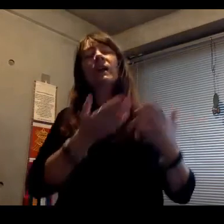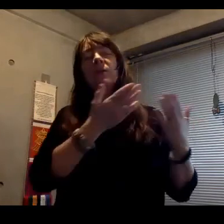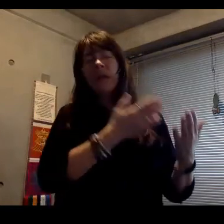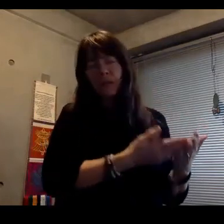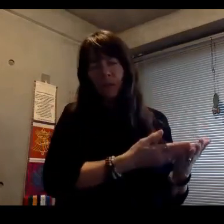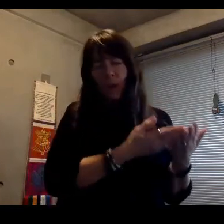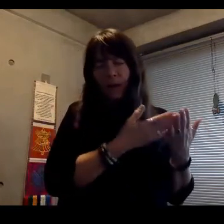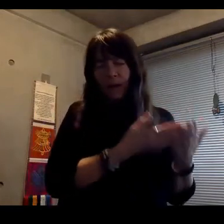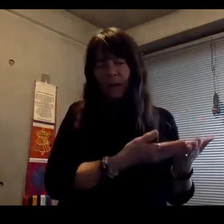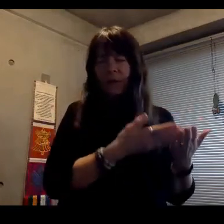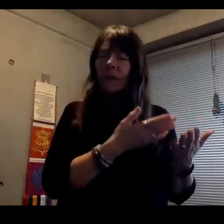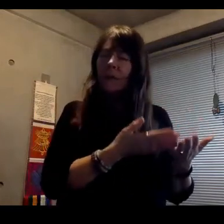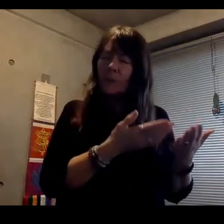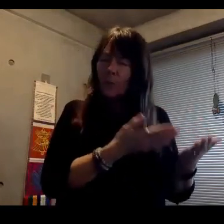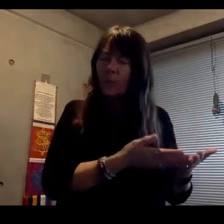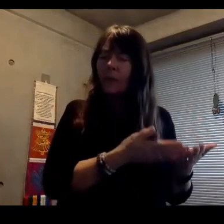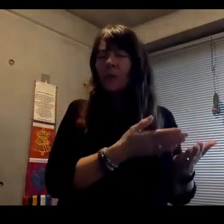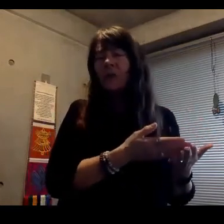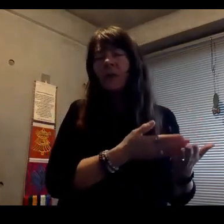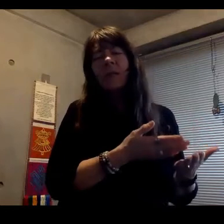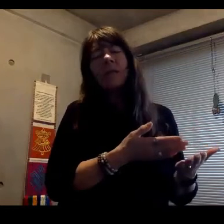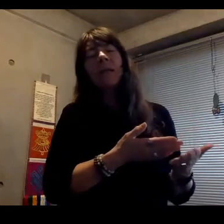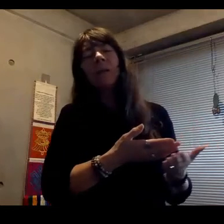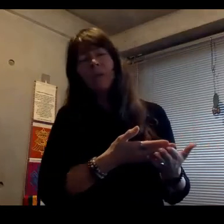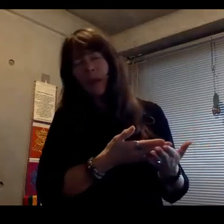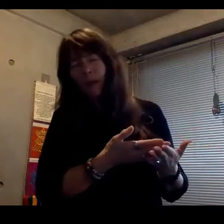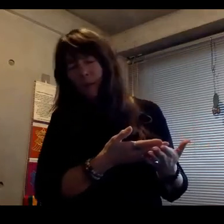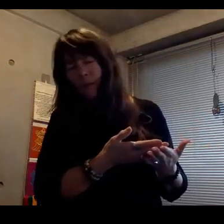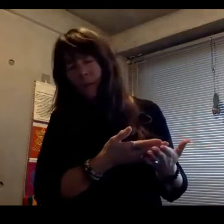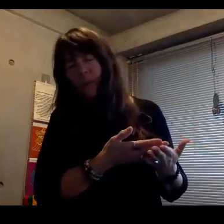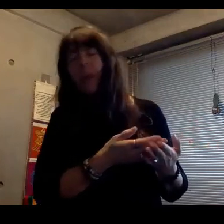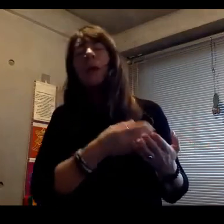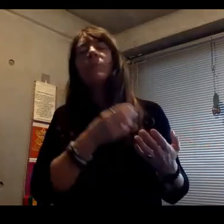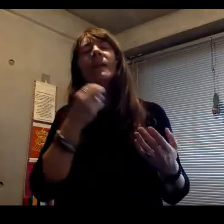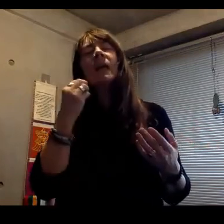as valued as the one that is sweeping the street and sleeps there,